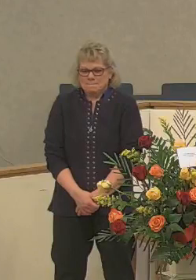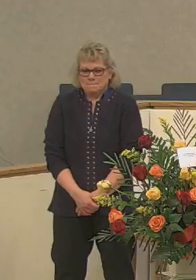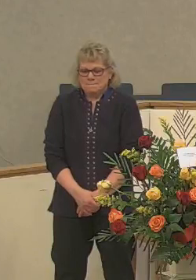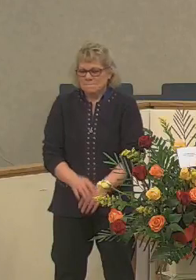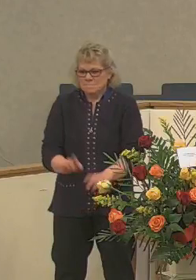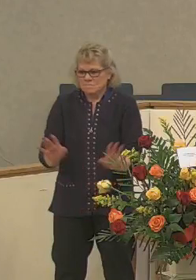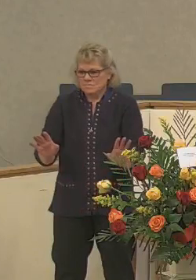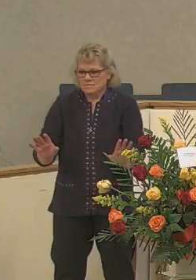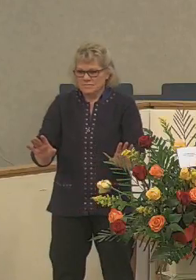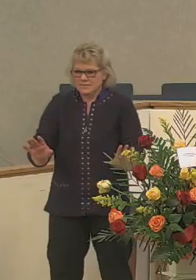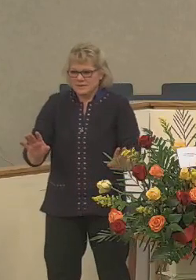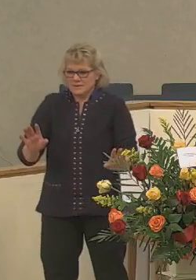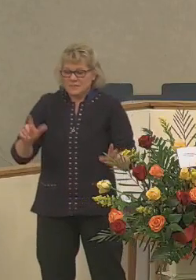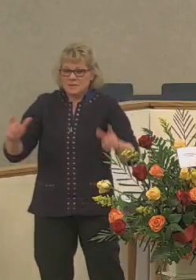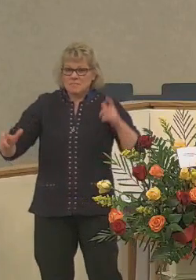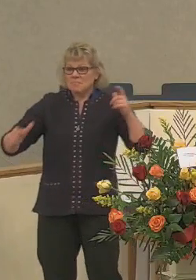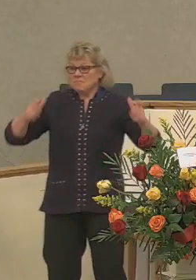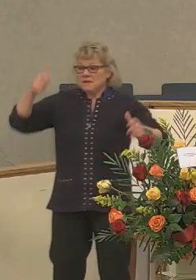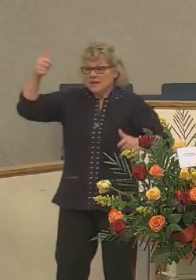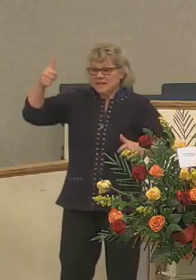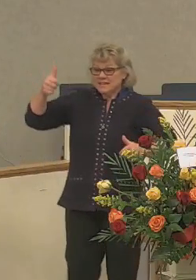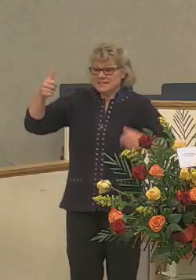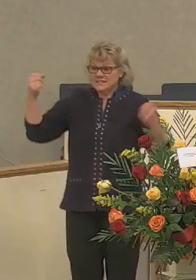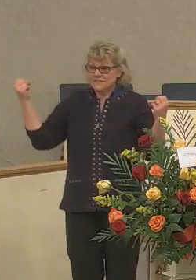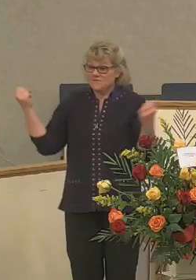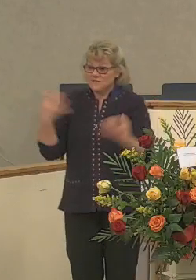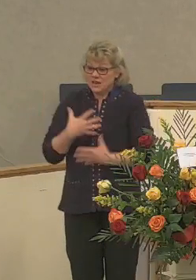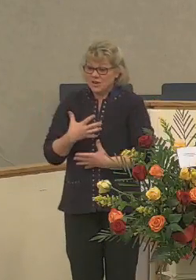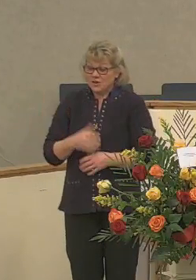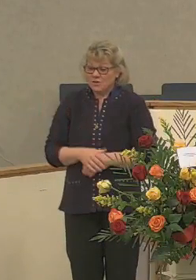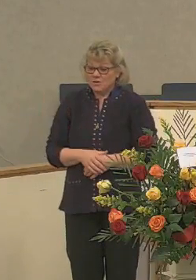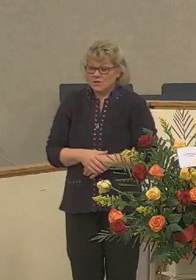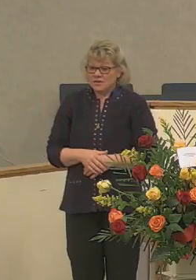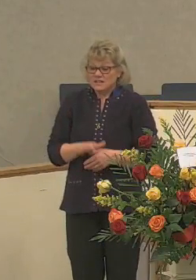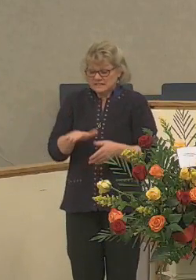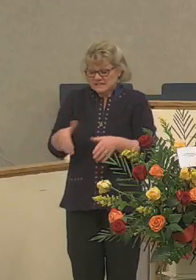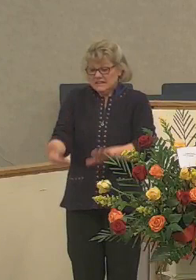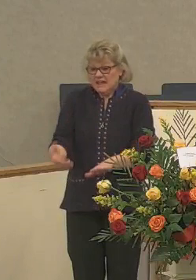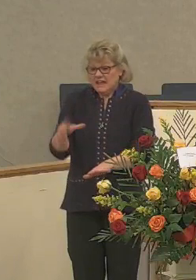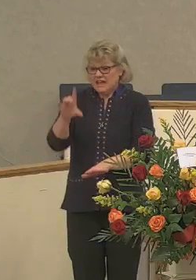But probably the biggest fear that people do have would be death.